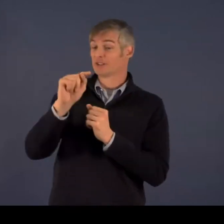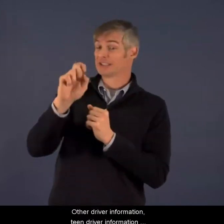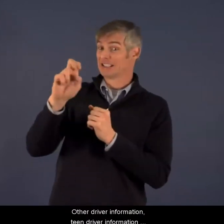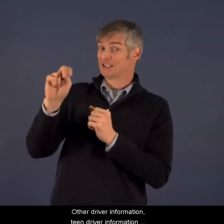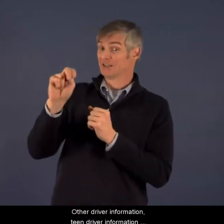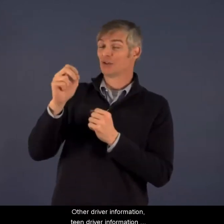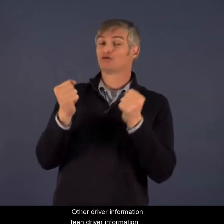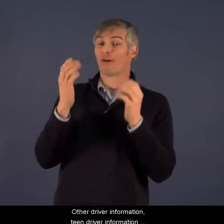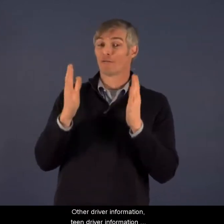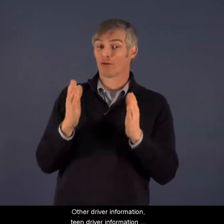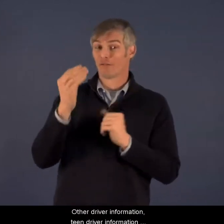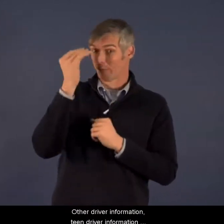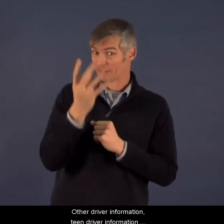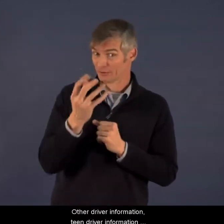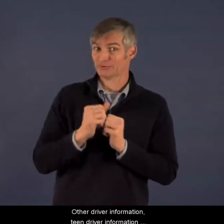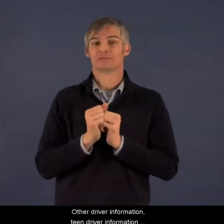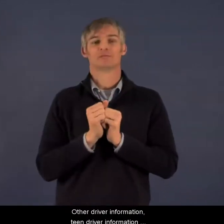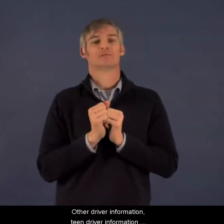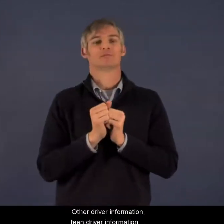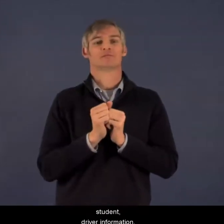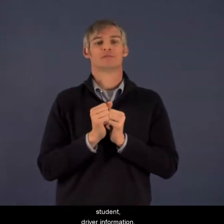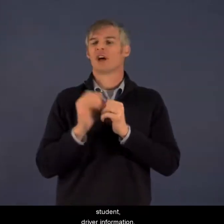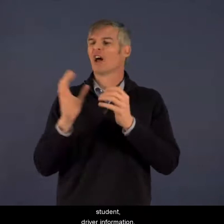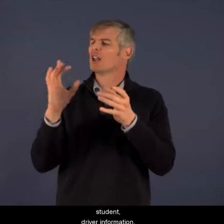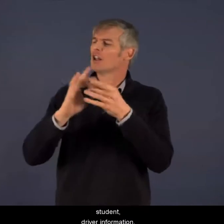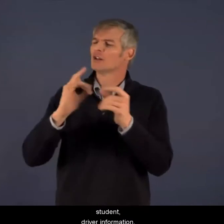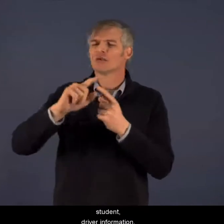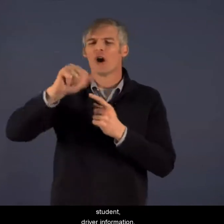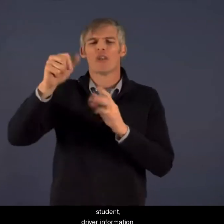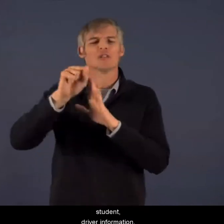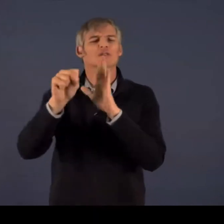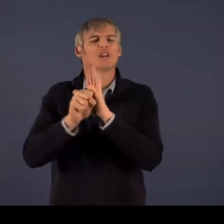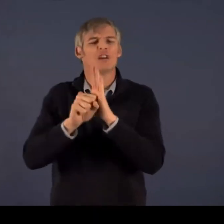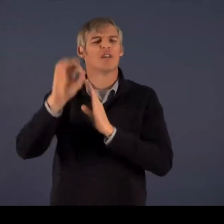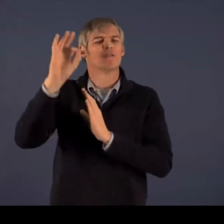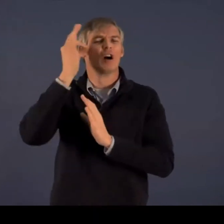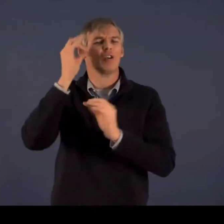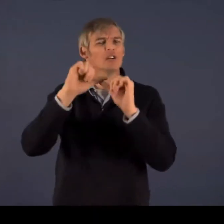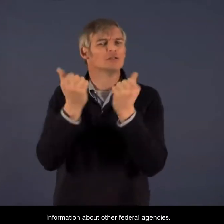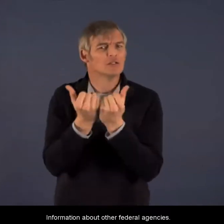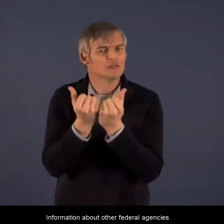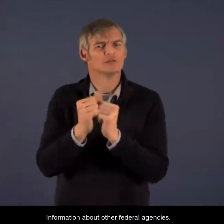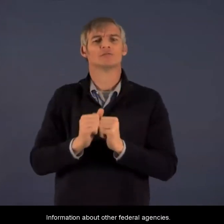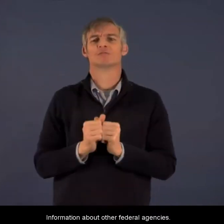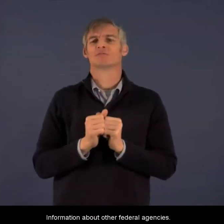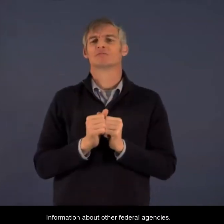other driver information, teen driver information, student driver information, information about